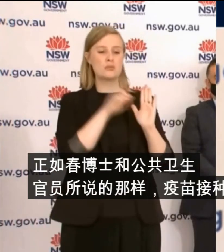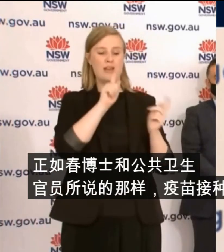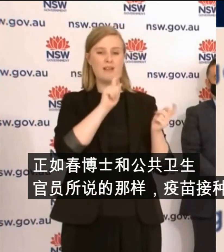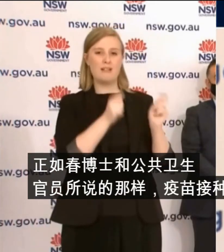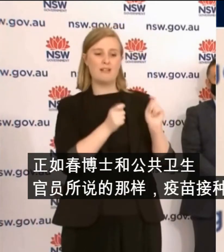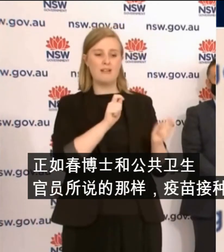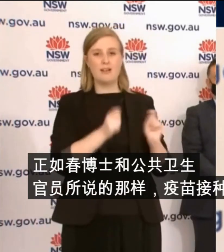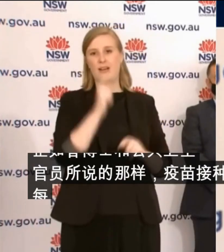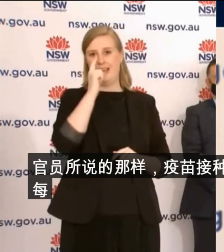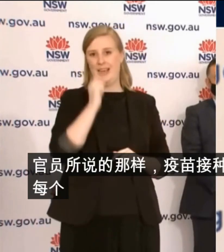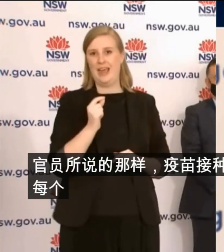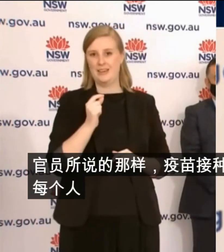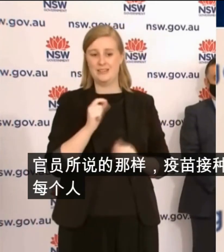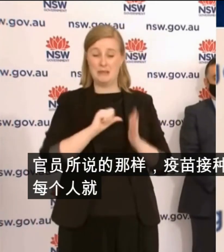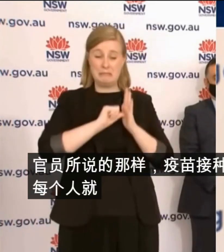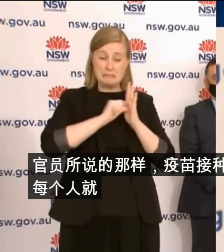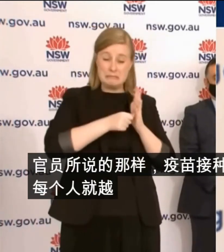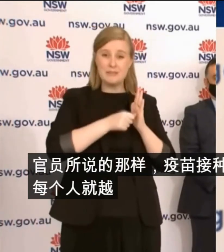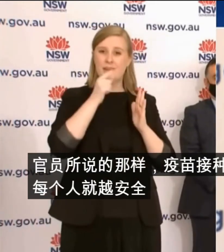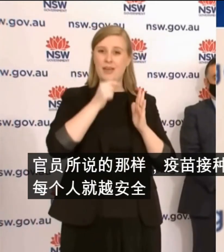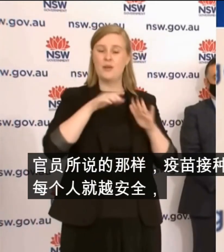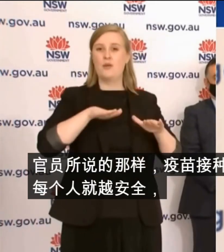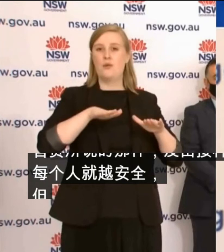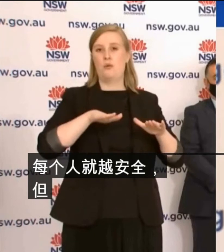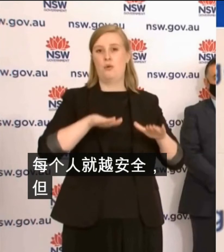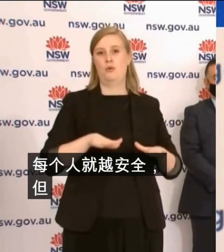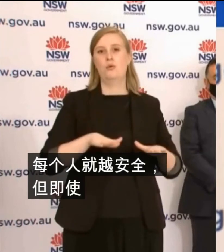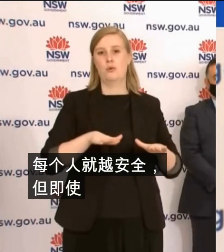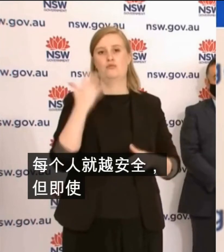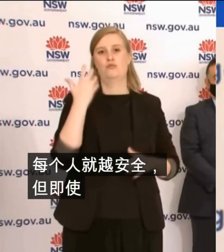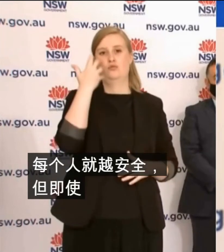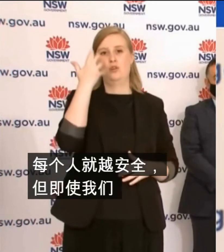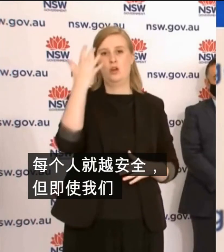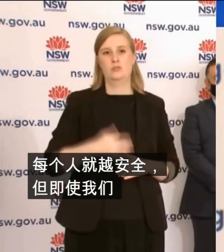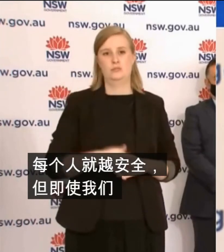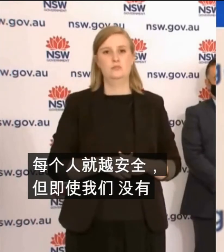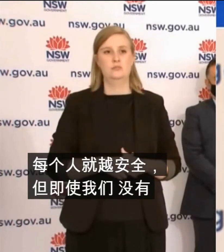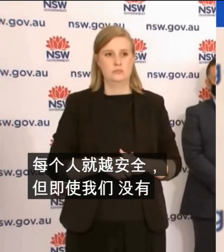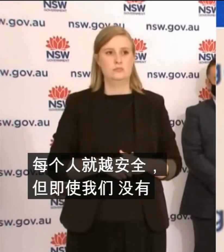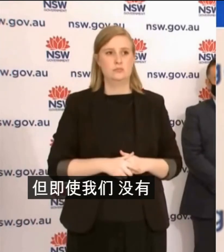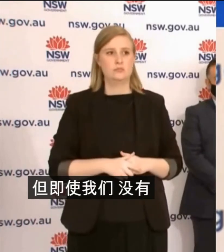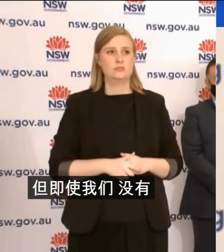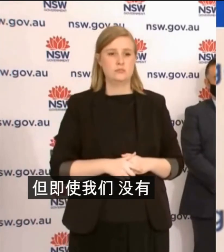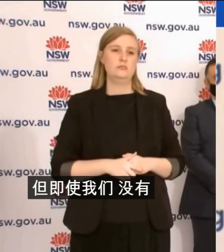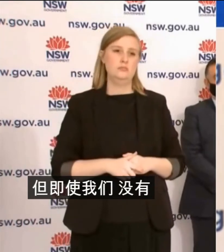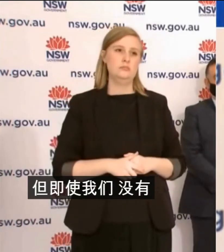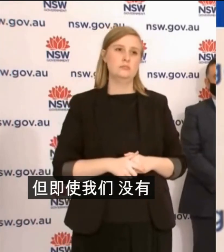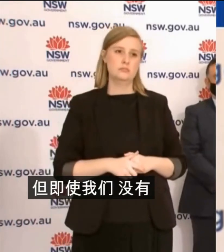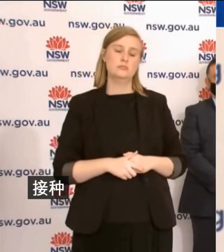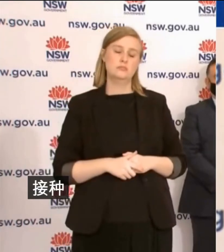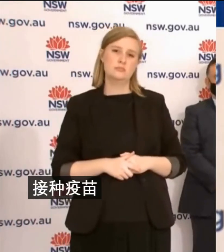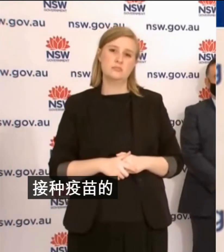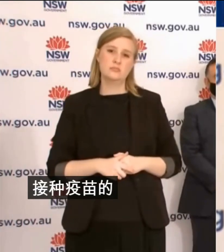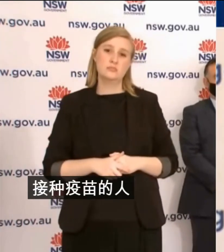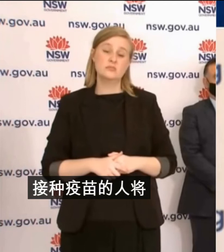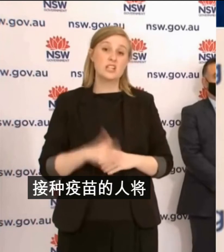the higher the vaccination rate, the safer everybody is. But there'll be some things, even when we're at 80% double dose, that people who